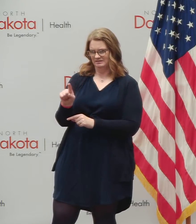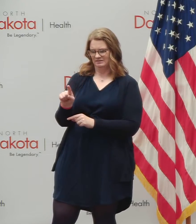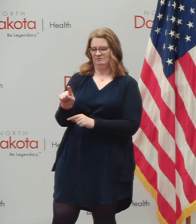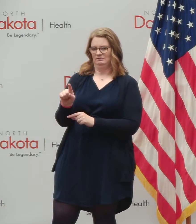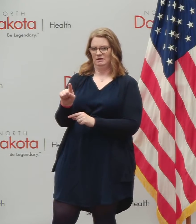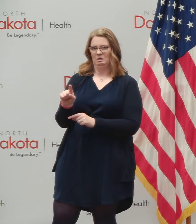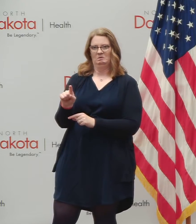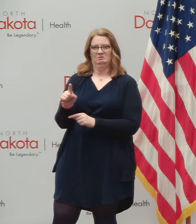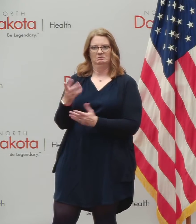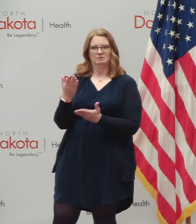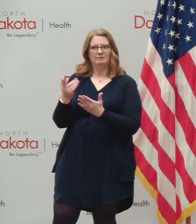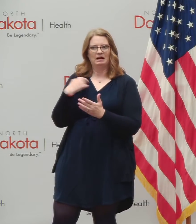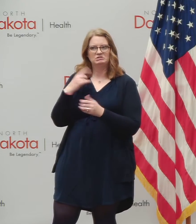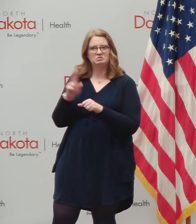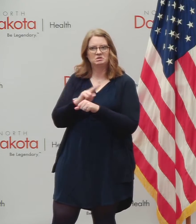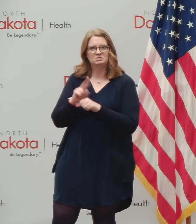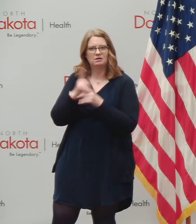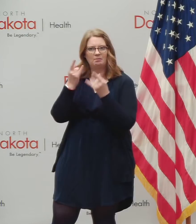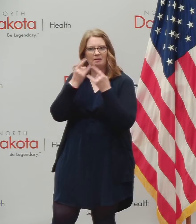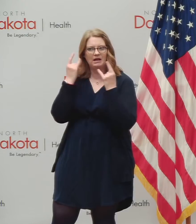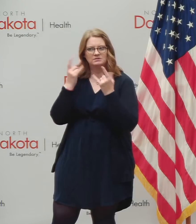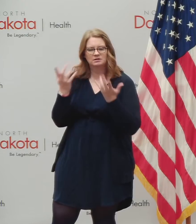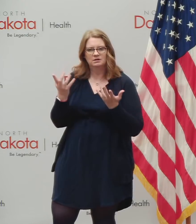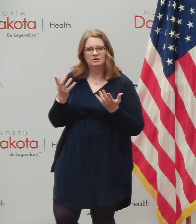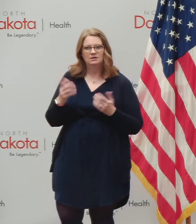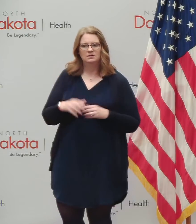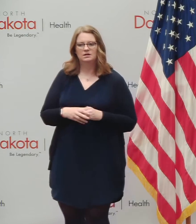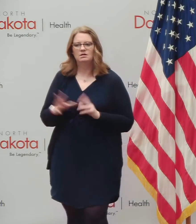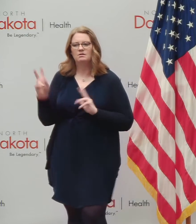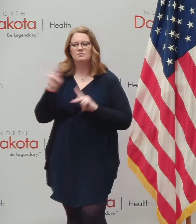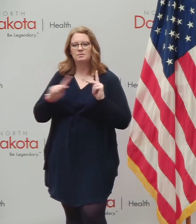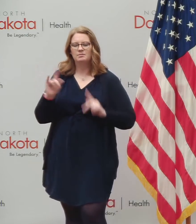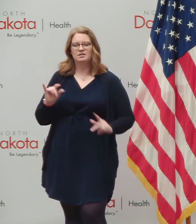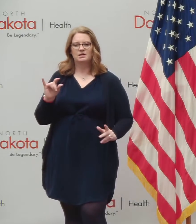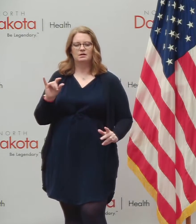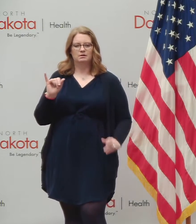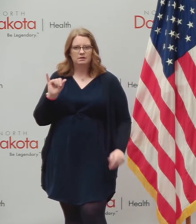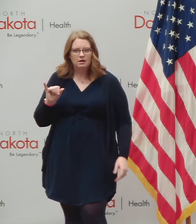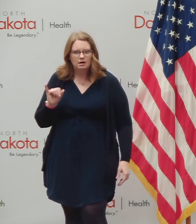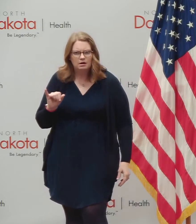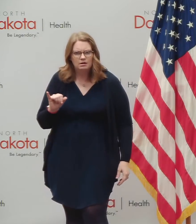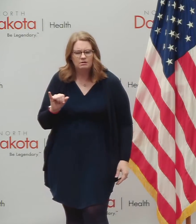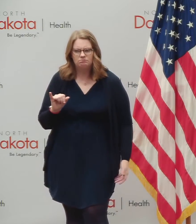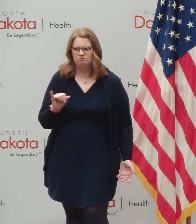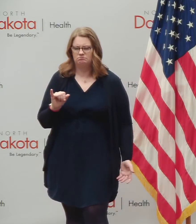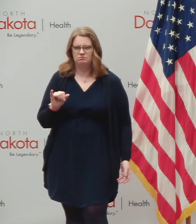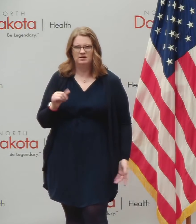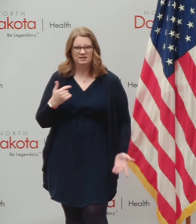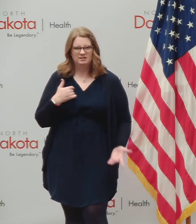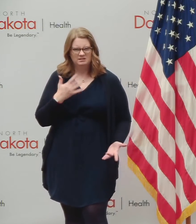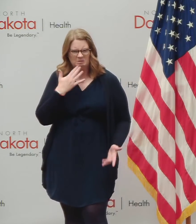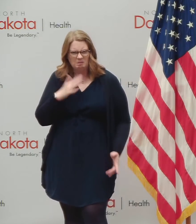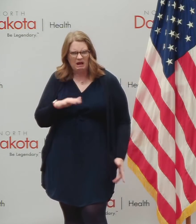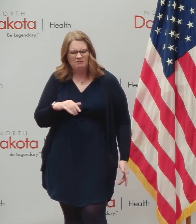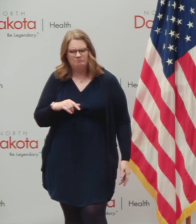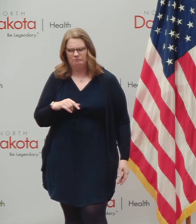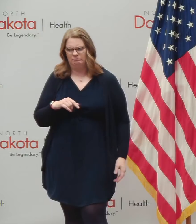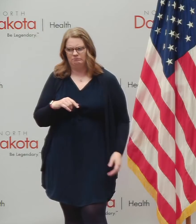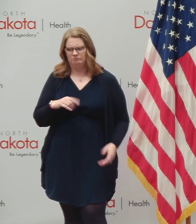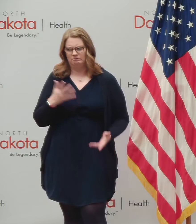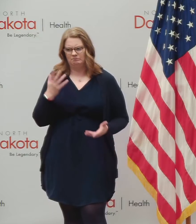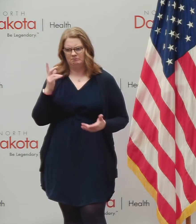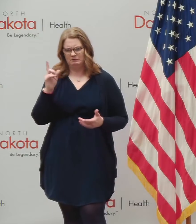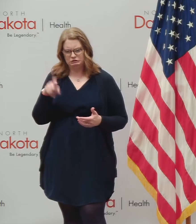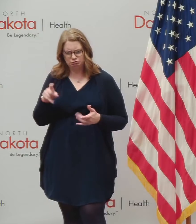with government or enforceability. It's like people are just waking up to the idea that you could get this thing and it's bad, and maybe it's a good idea to mask up. So